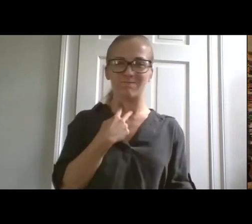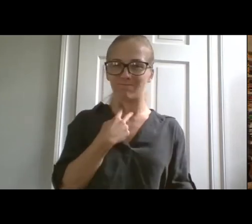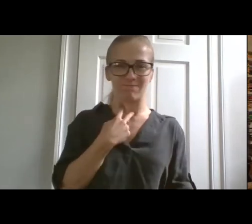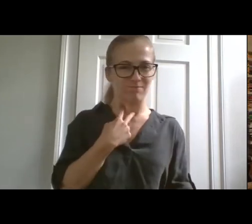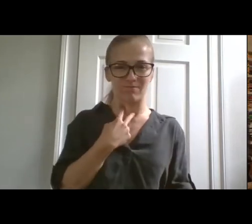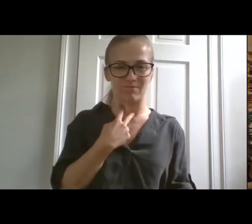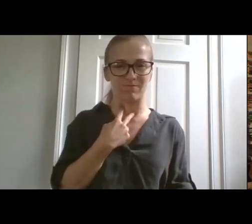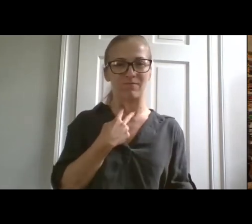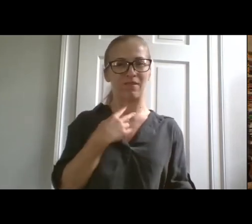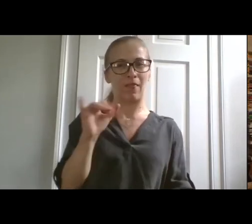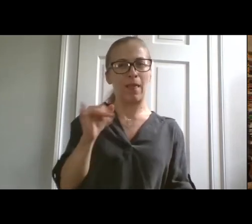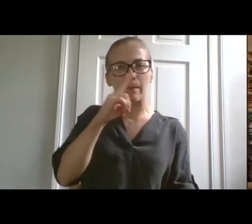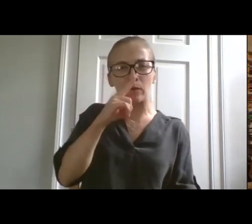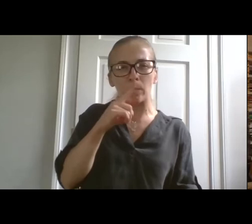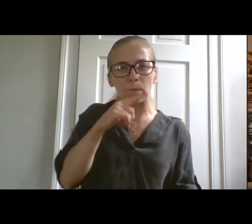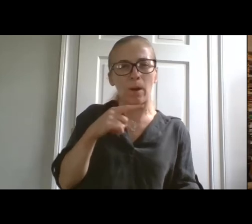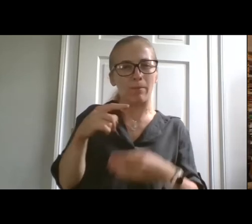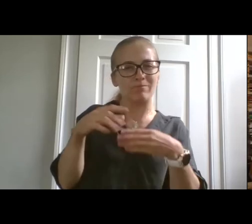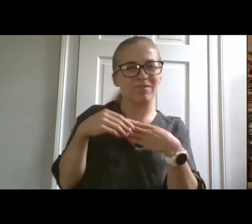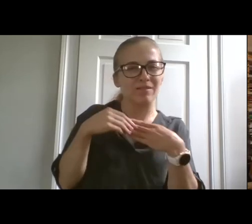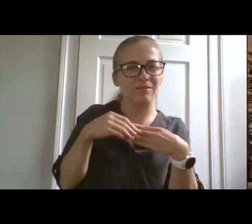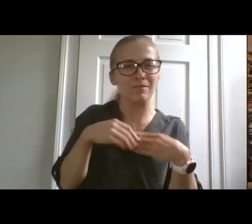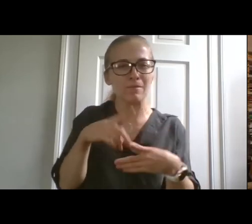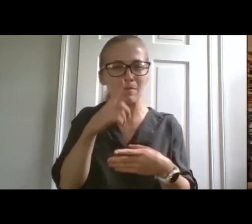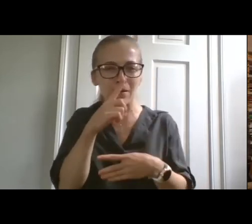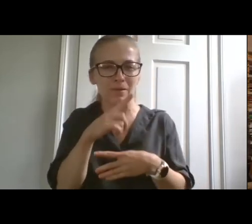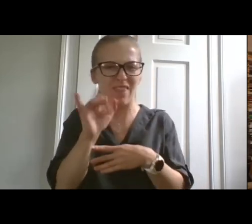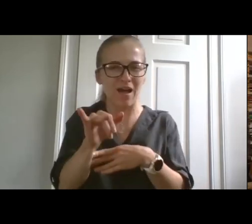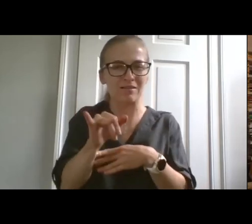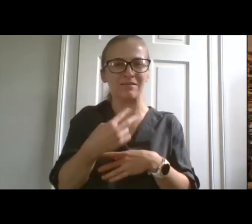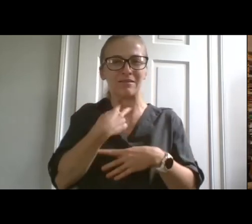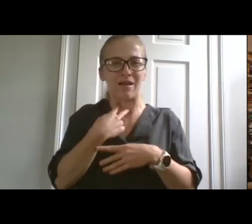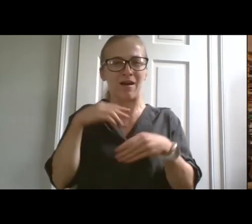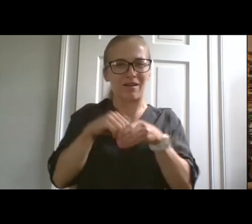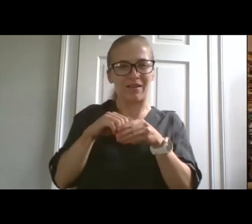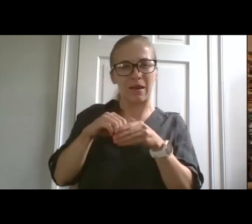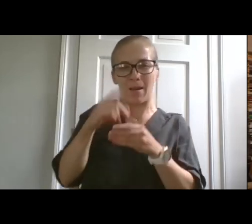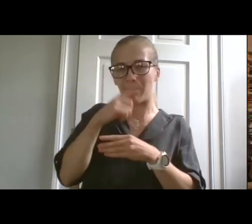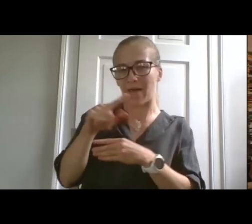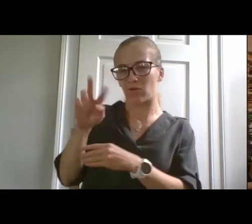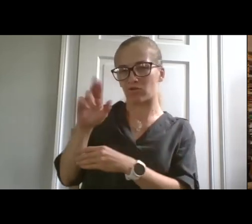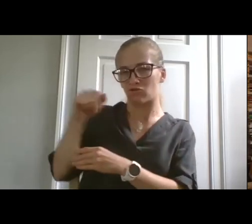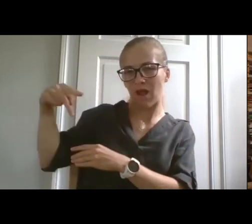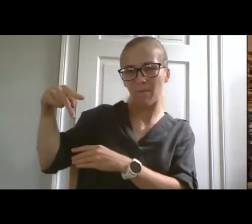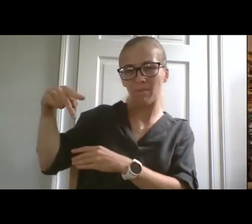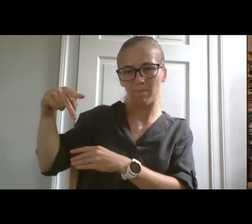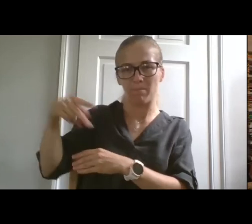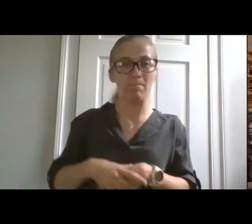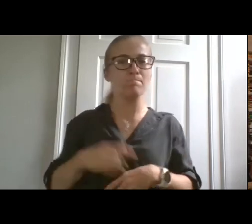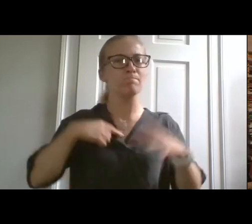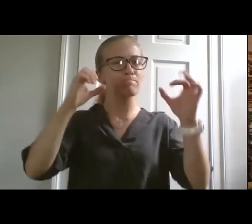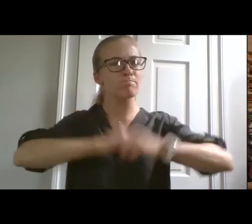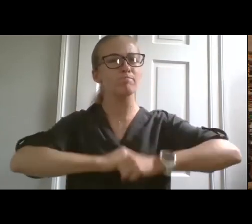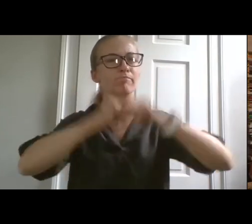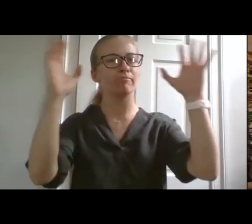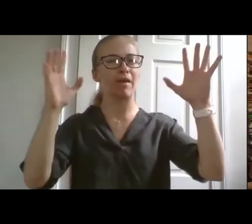blue plastic mouse whose loss is someone's win in Mousetrap. I imagine the sound